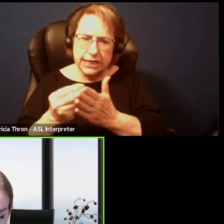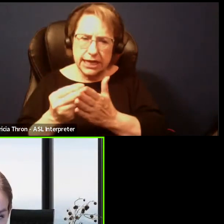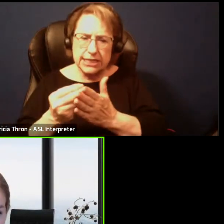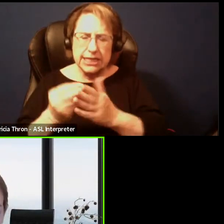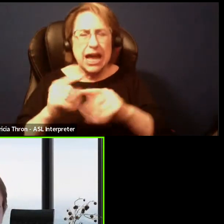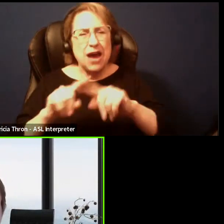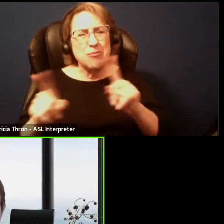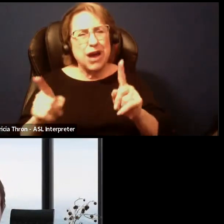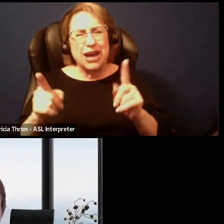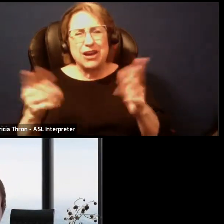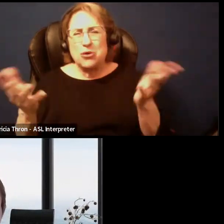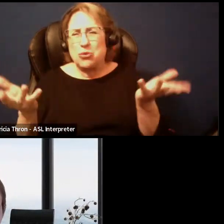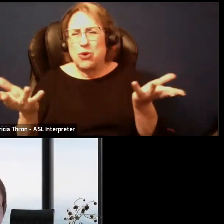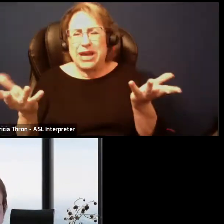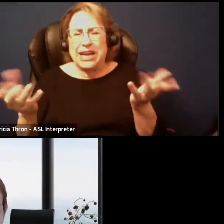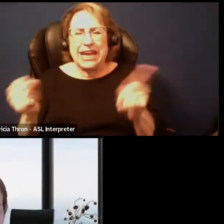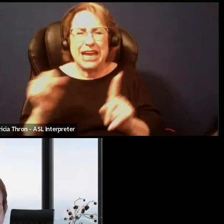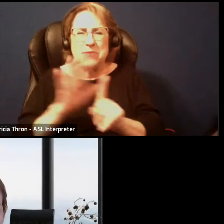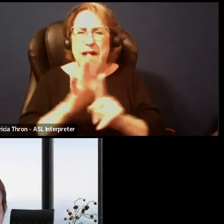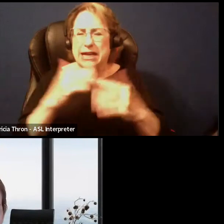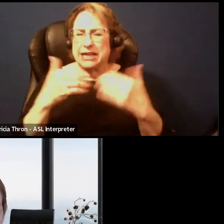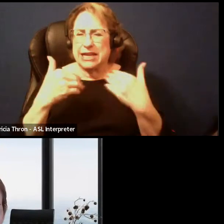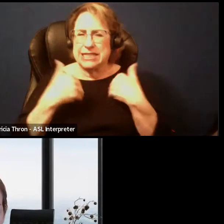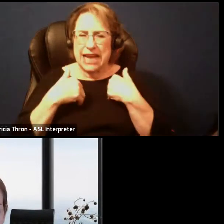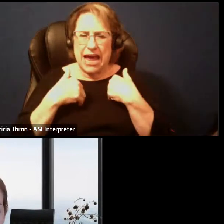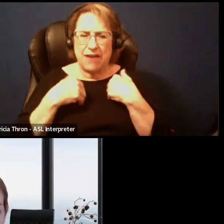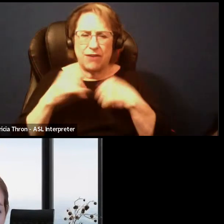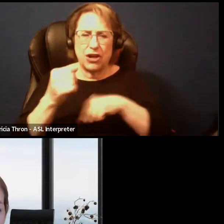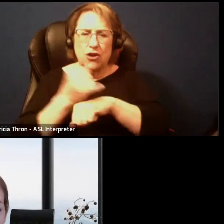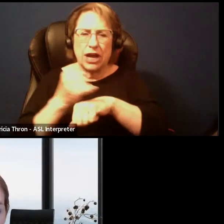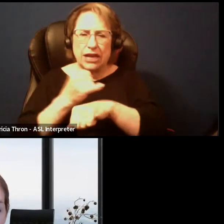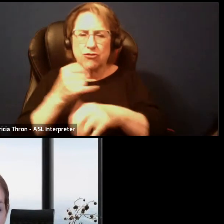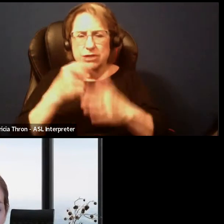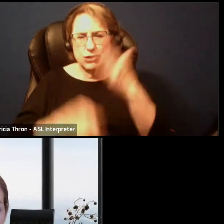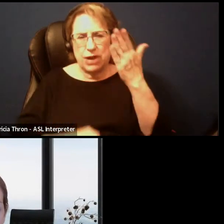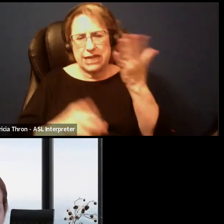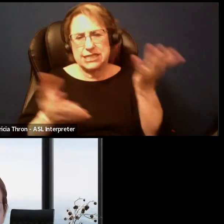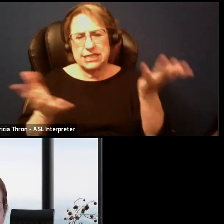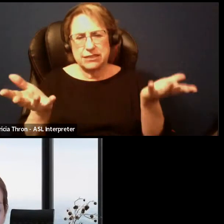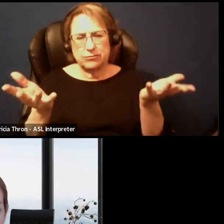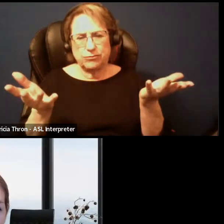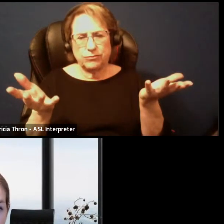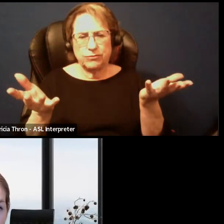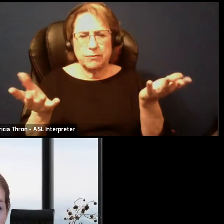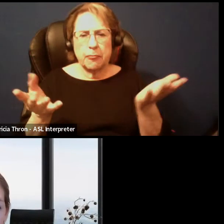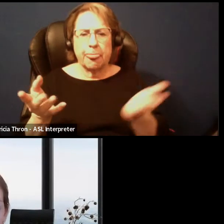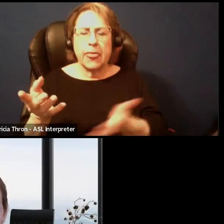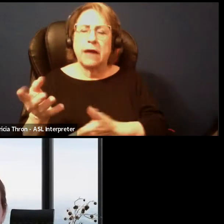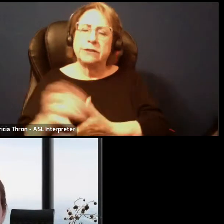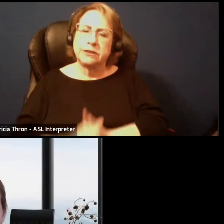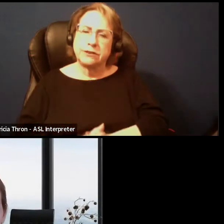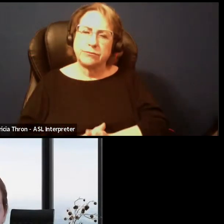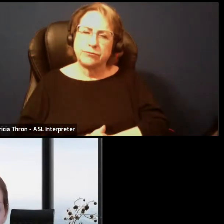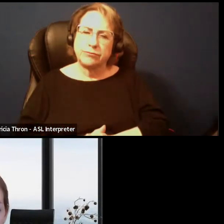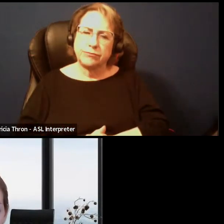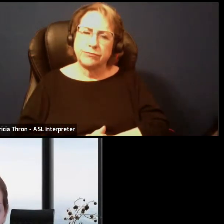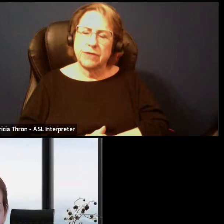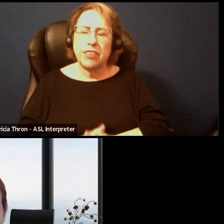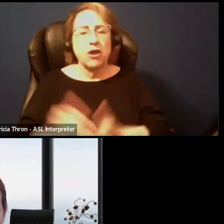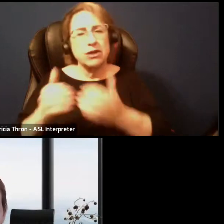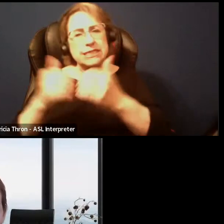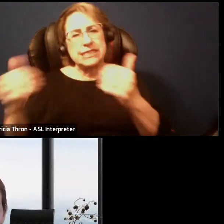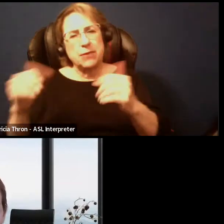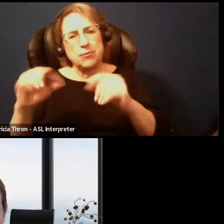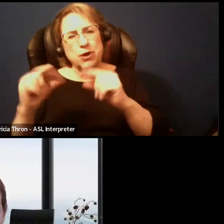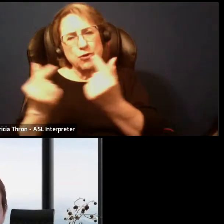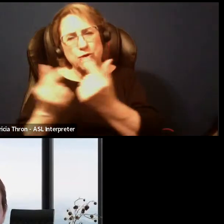interest rates? Right. I mean, that's the pricing. I mean, it's not, they're a separate group with a whole set of